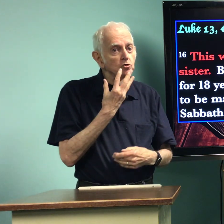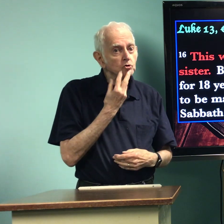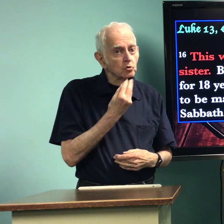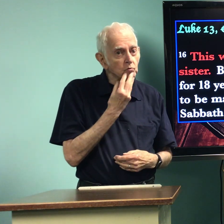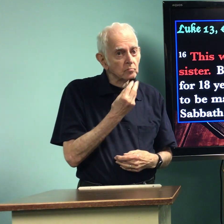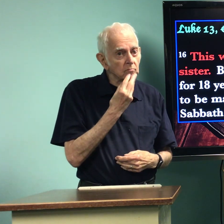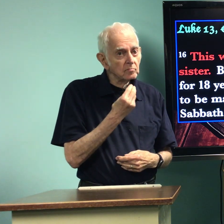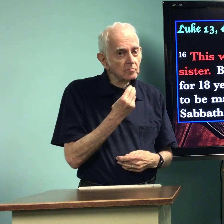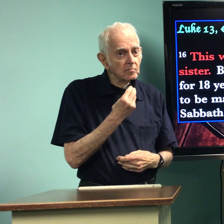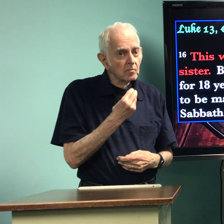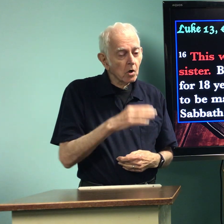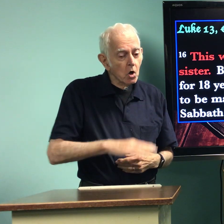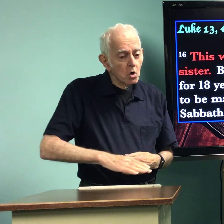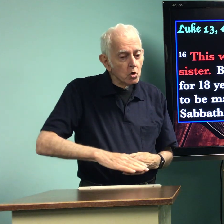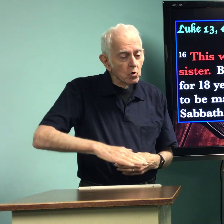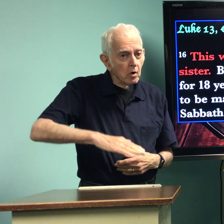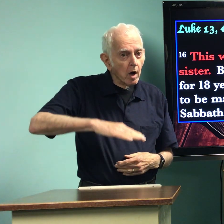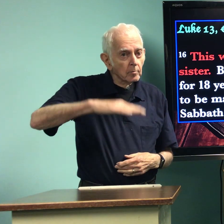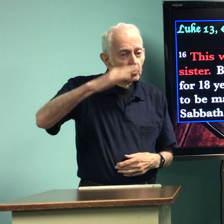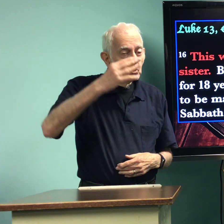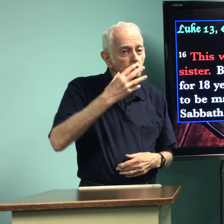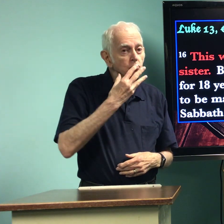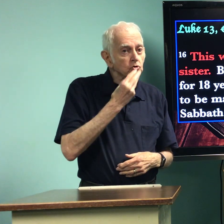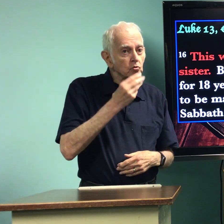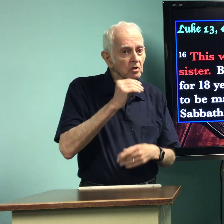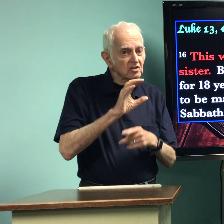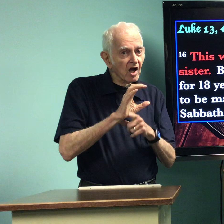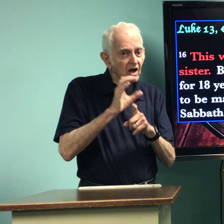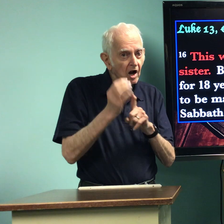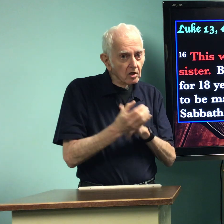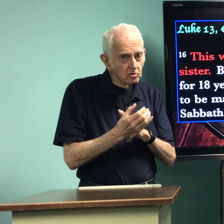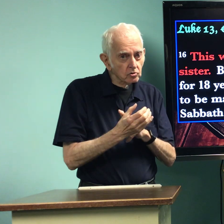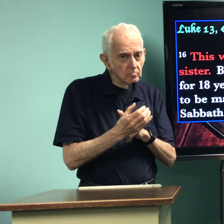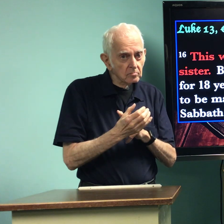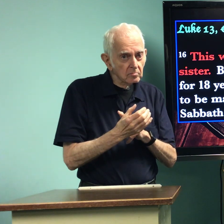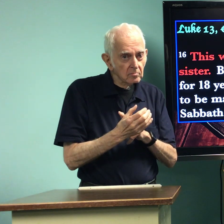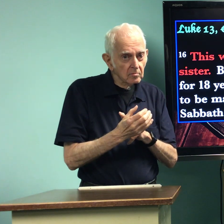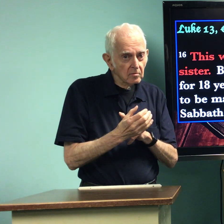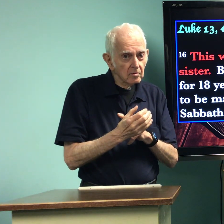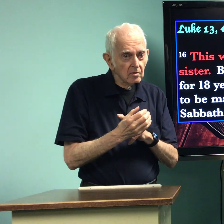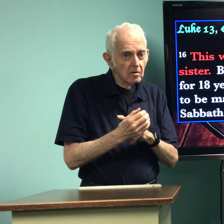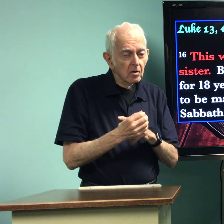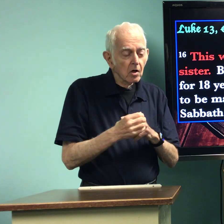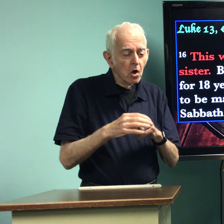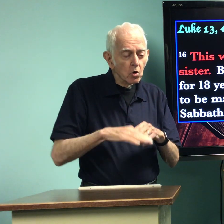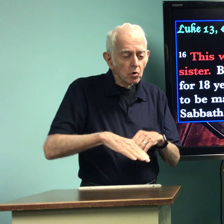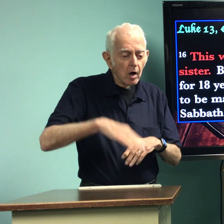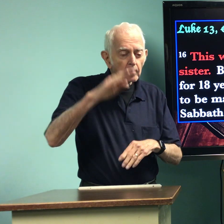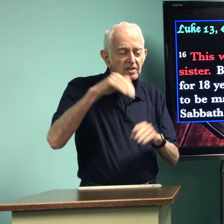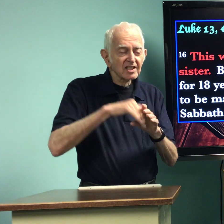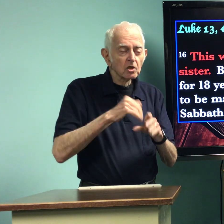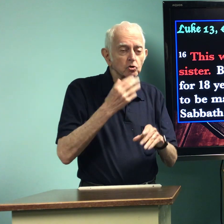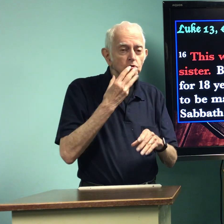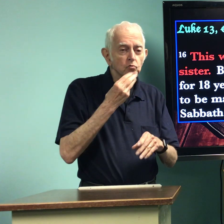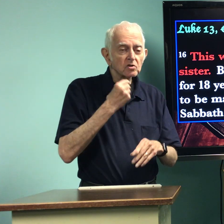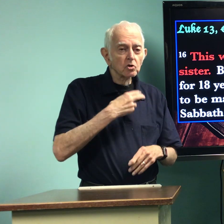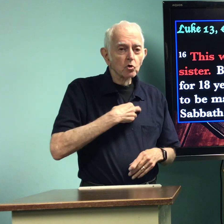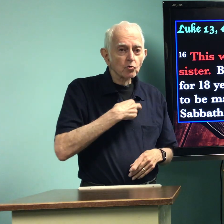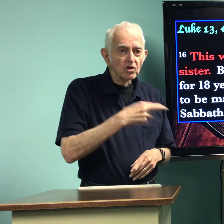born Jewish. He grew up Jewish in the Jewish culture. He grew up in